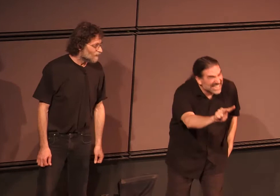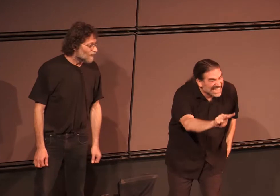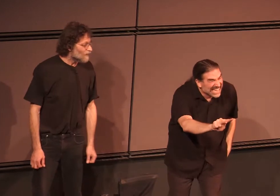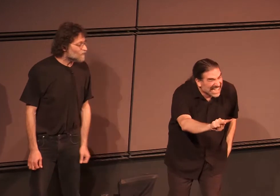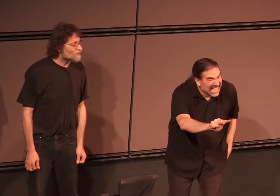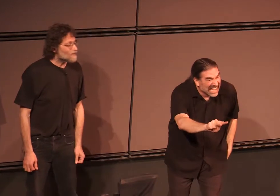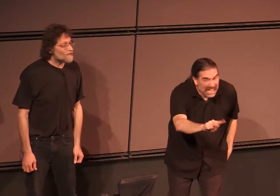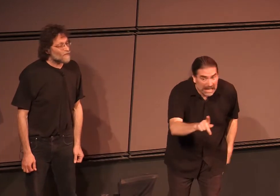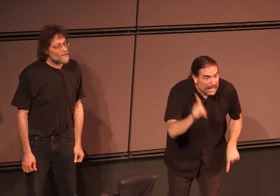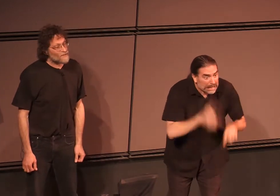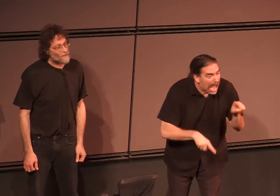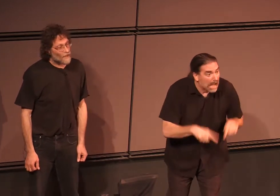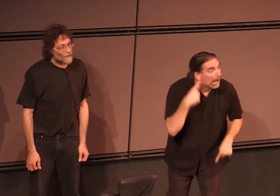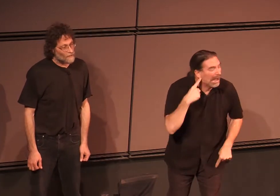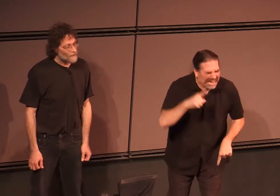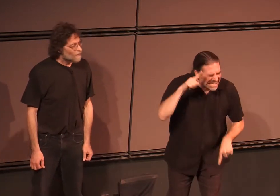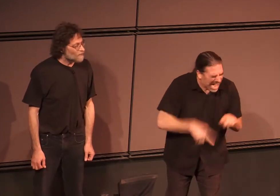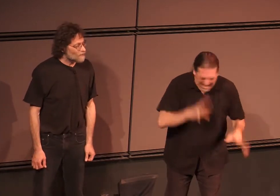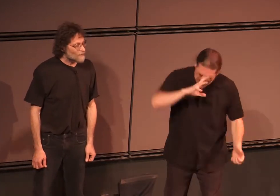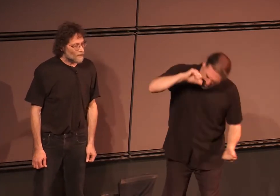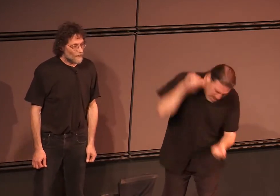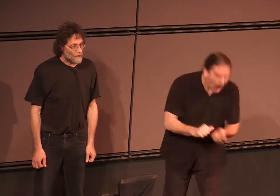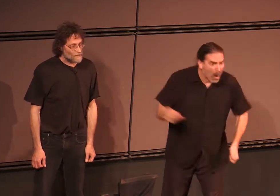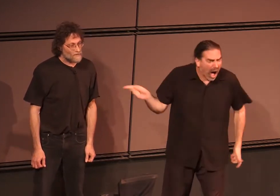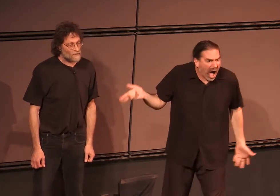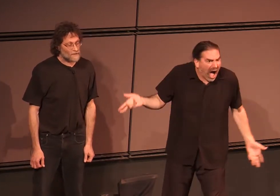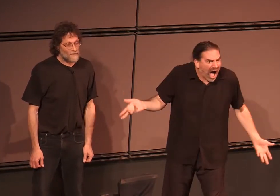If the TV's on, he can't sleep.